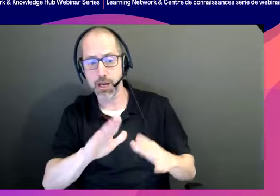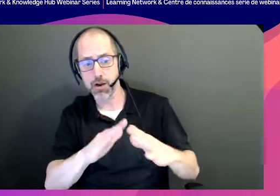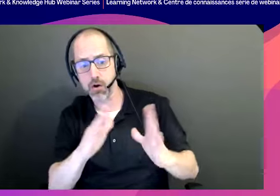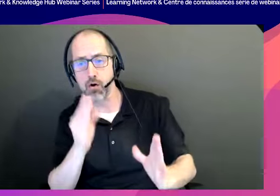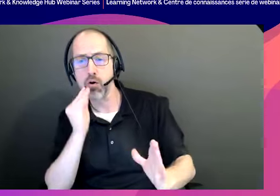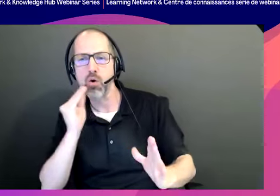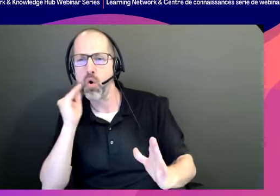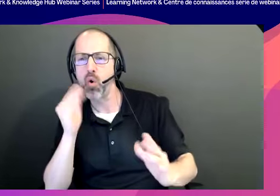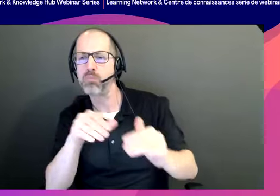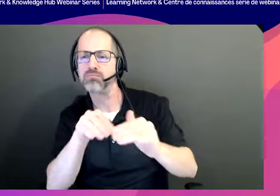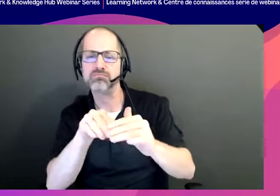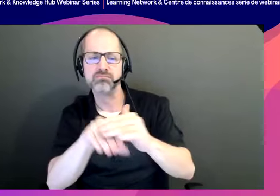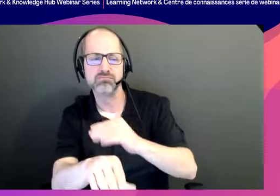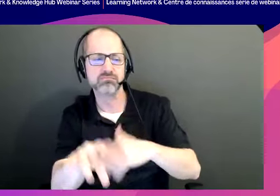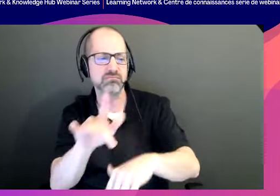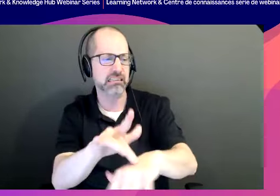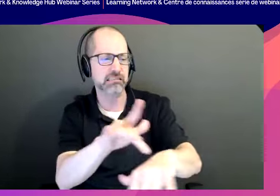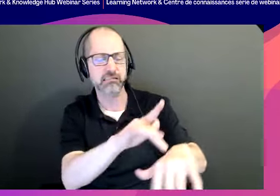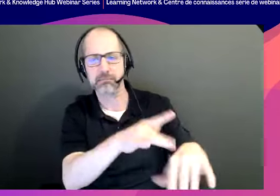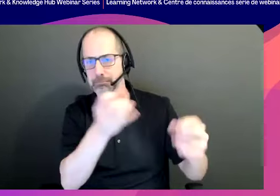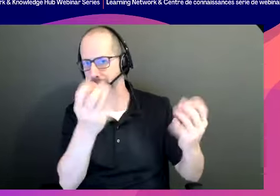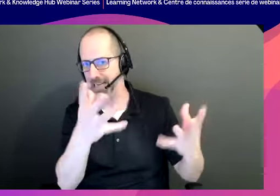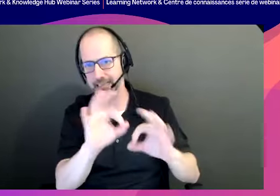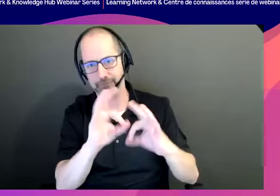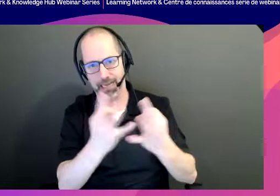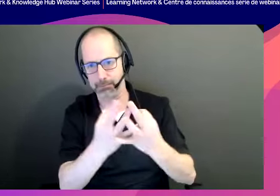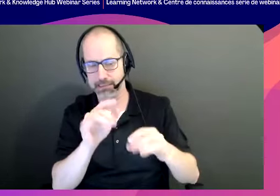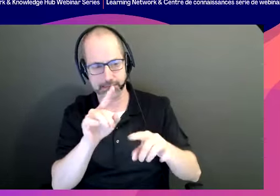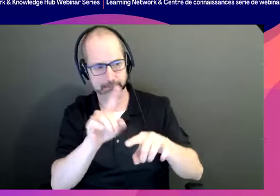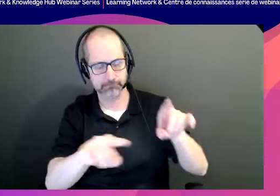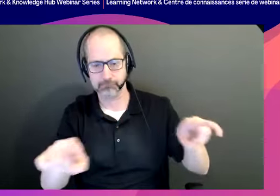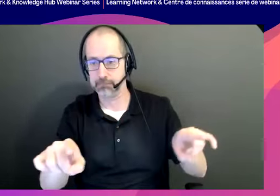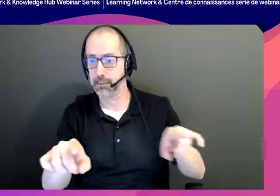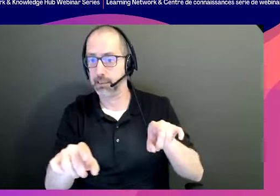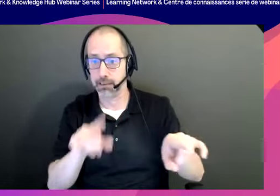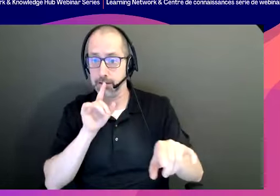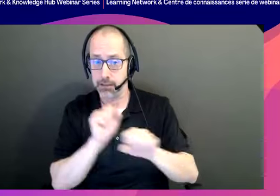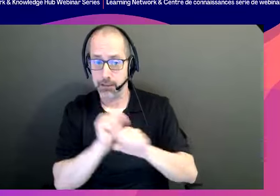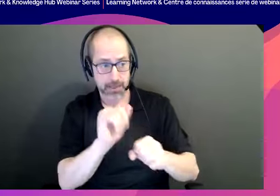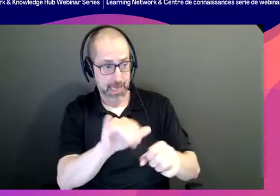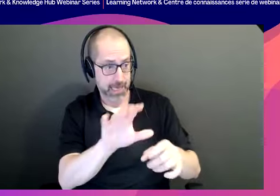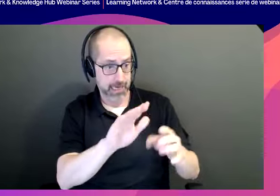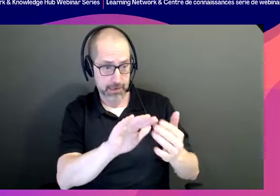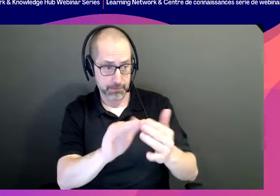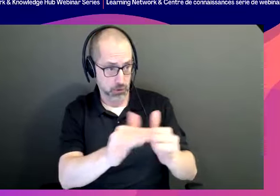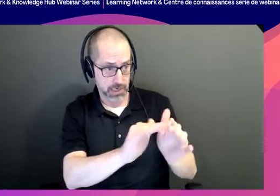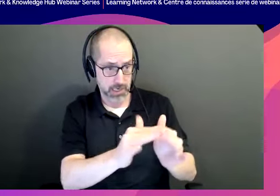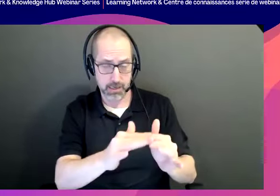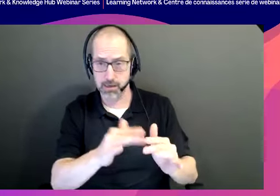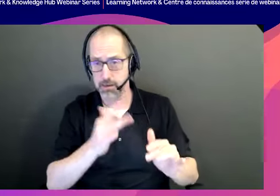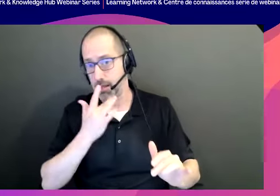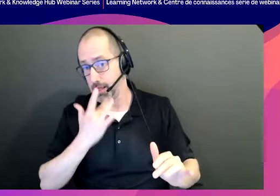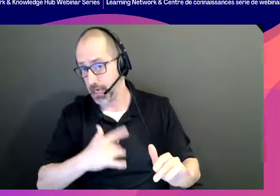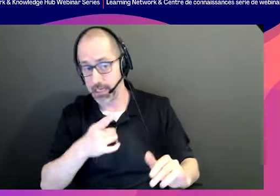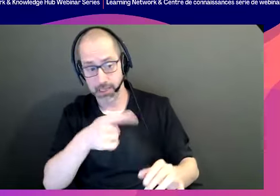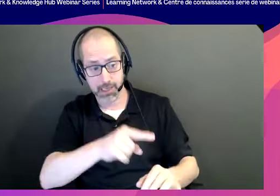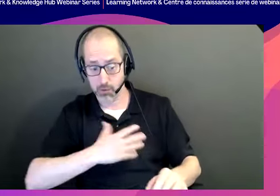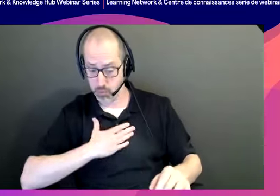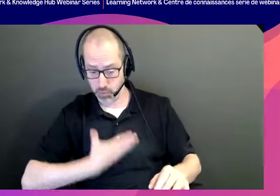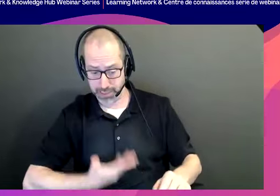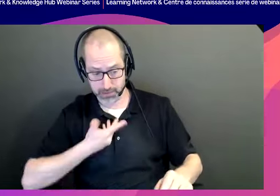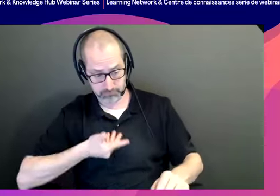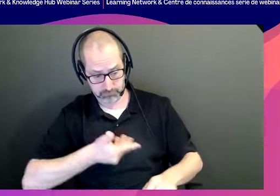many families. I was privileged to work in these communities and have people who were willing to teach me about their culture and